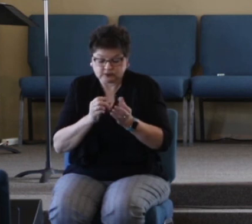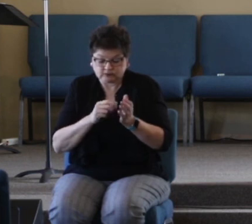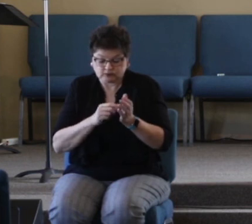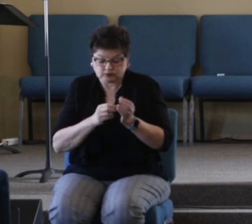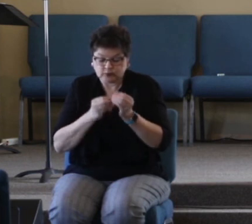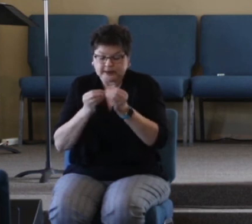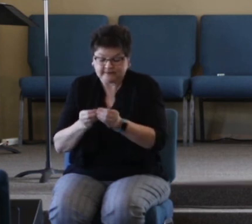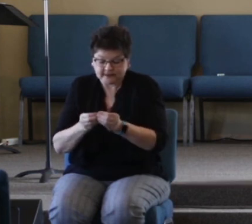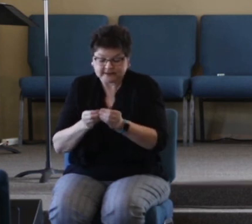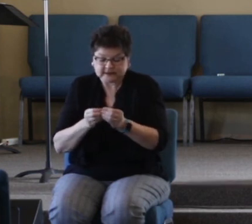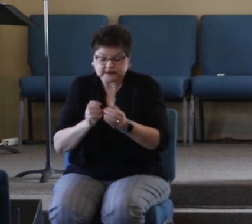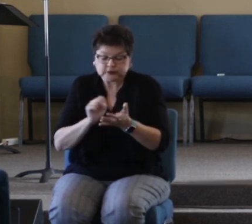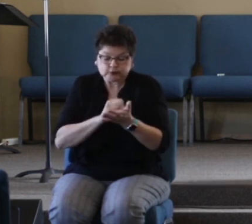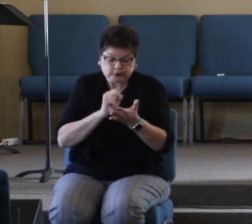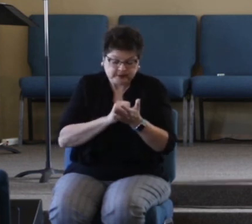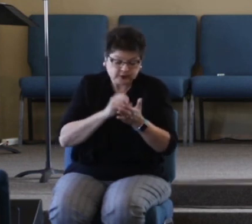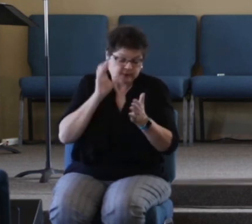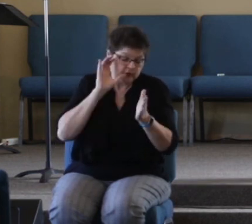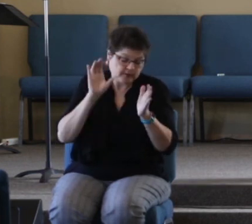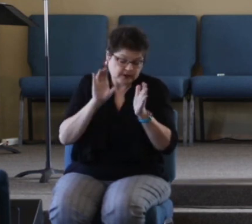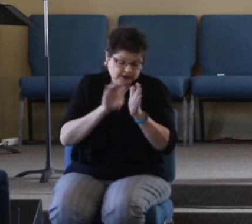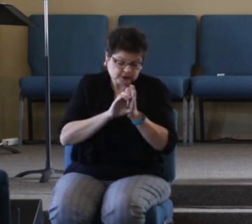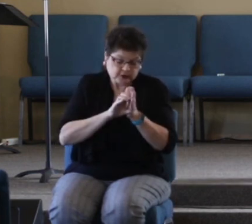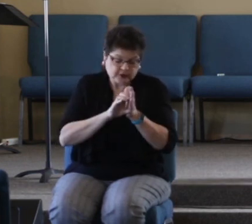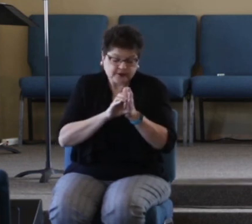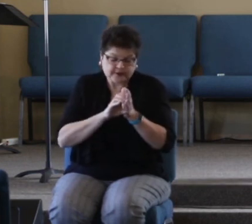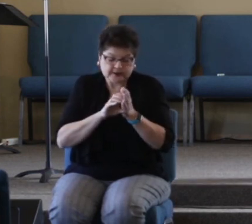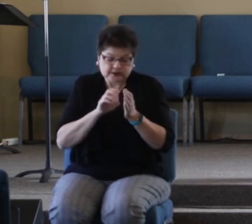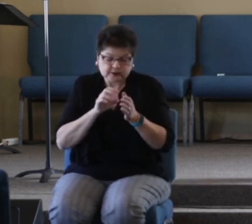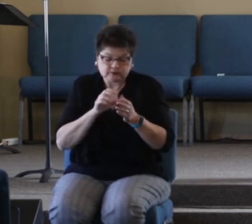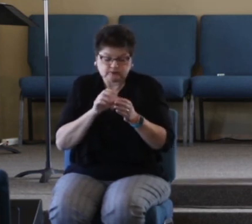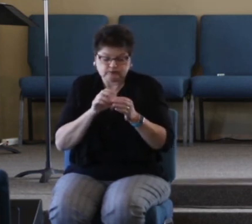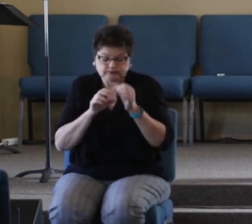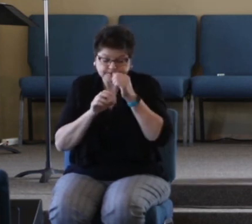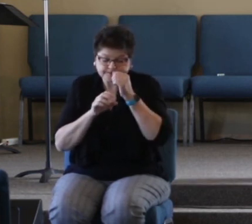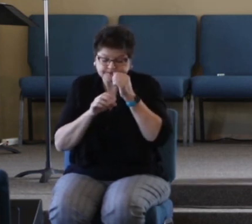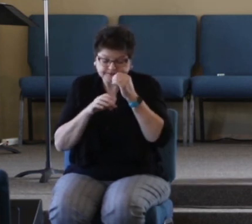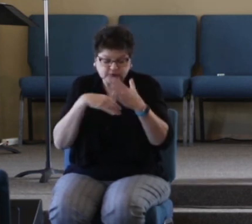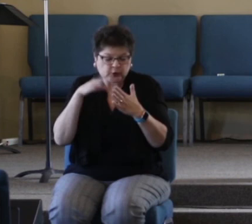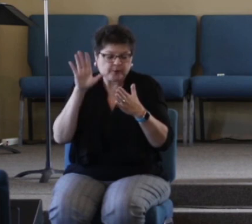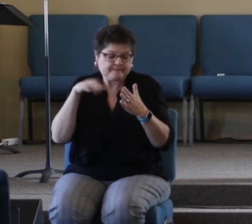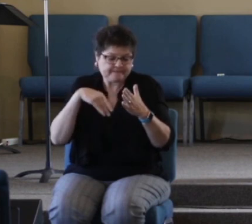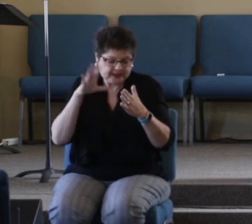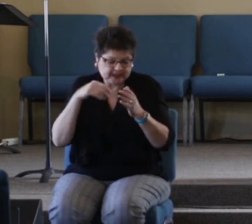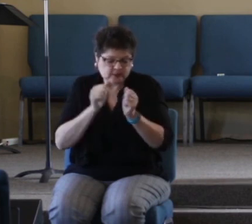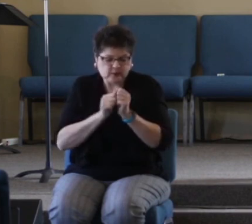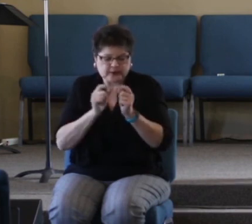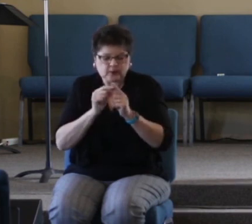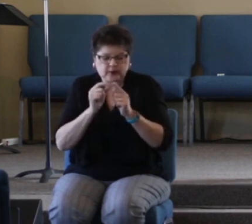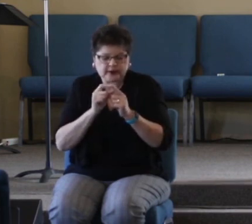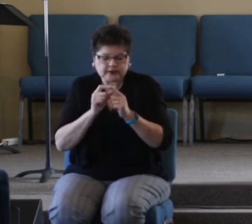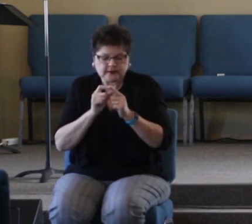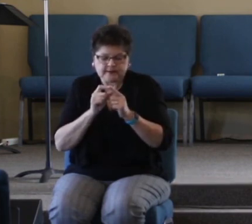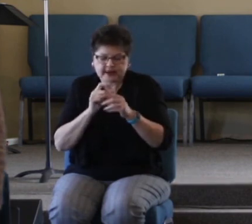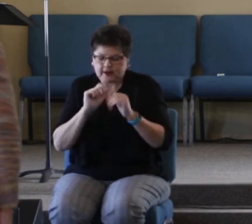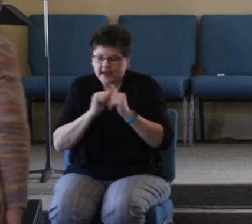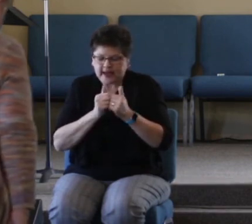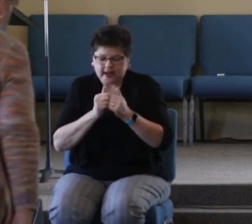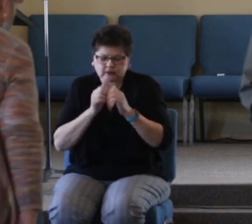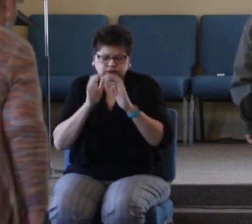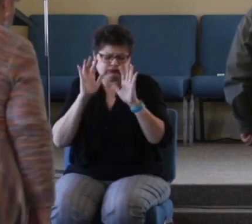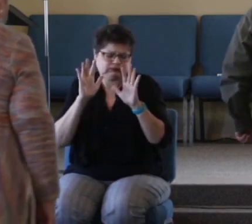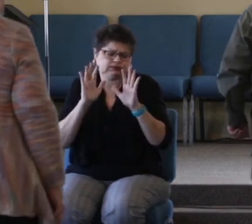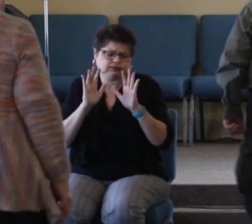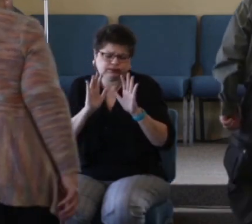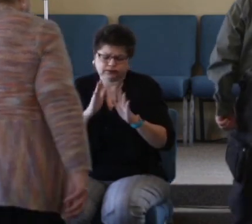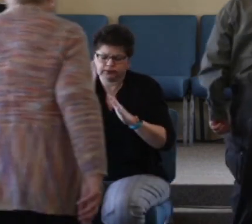the picture that you paint with words about how awesome you are, how complete